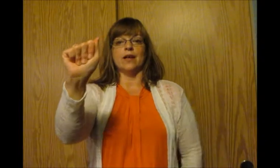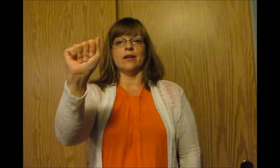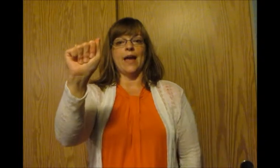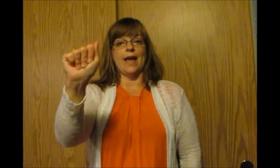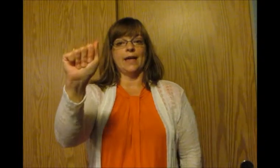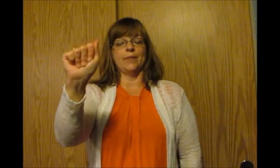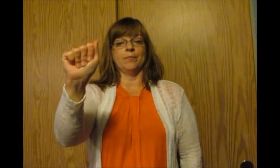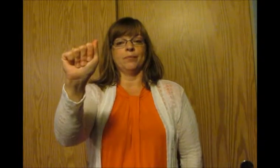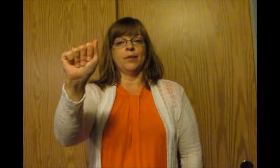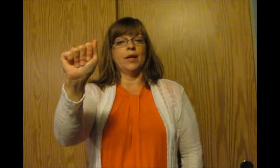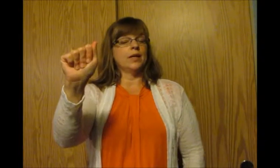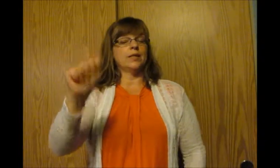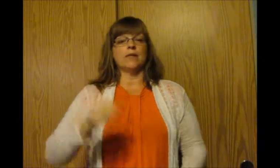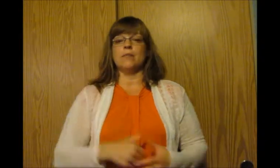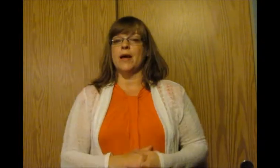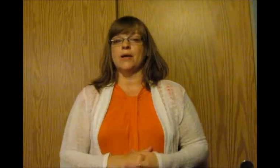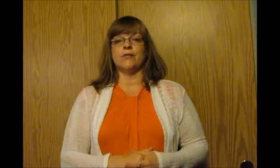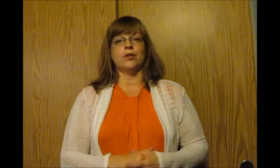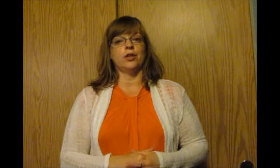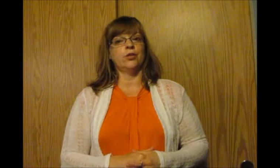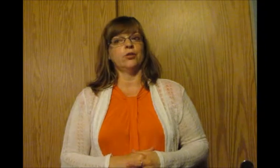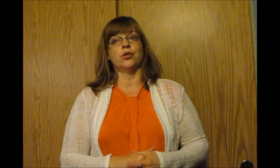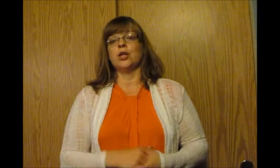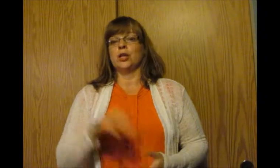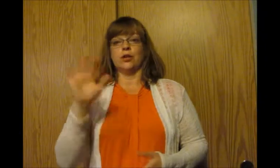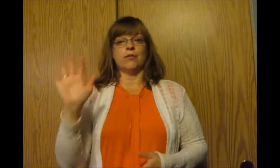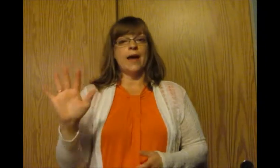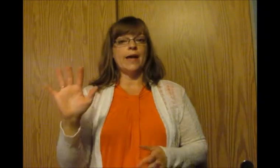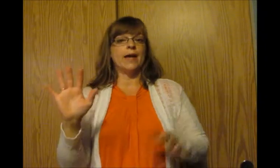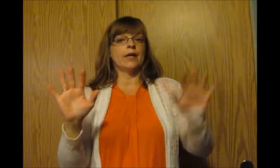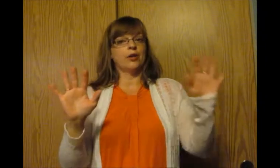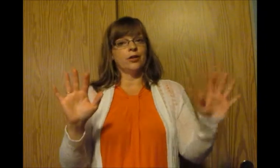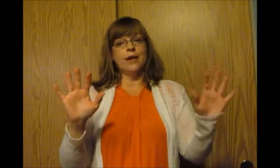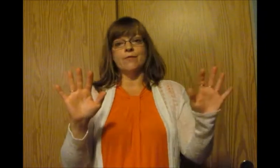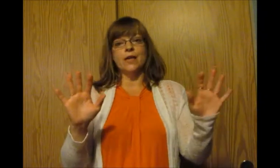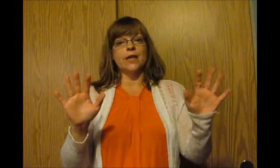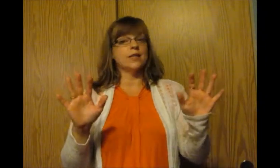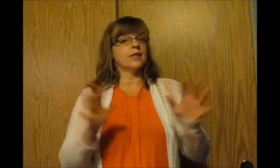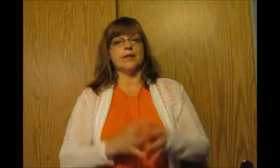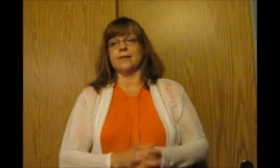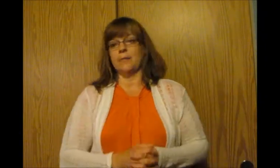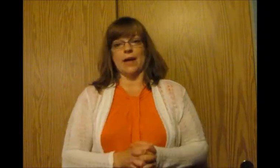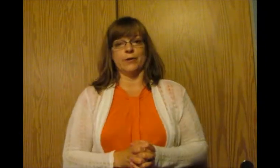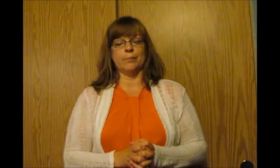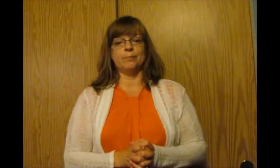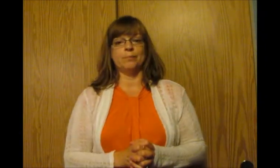letter A. And it doesn't matter if you use your right hand or your left hand, it doesn't matter.